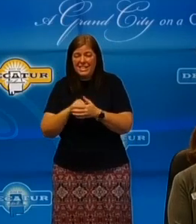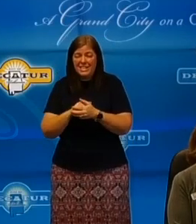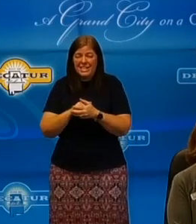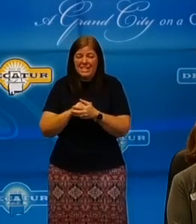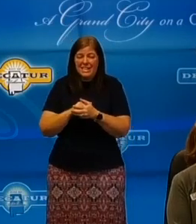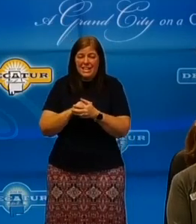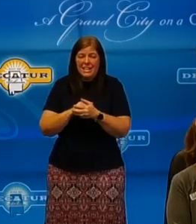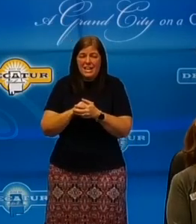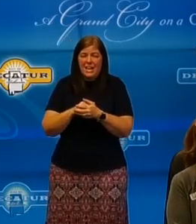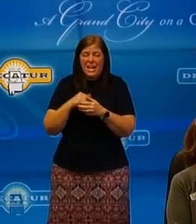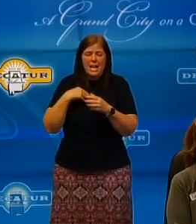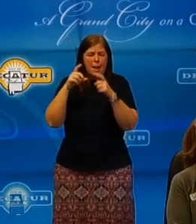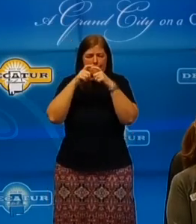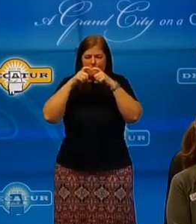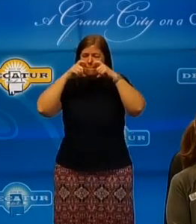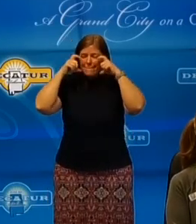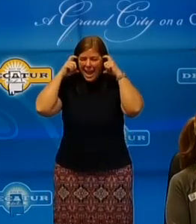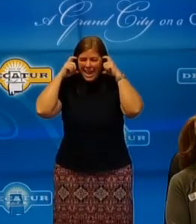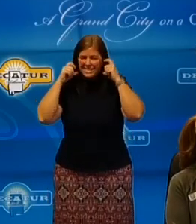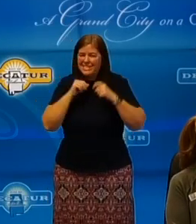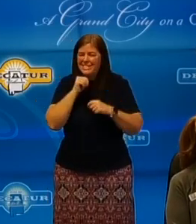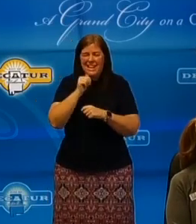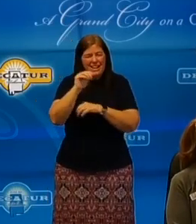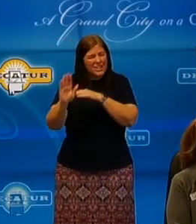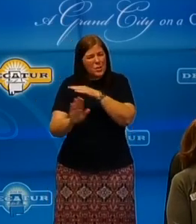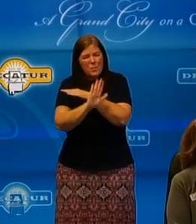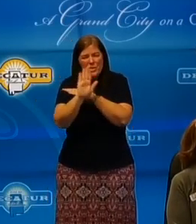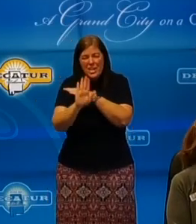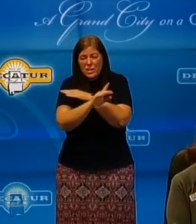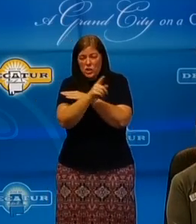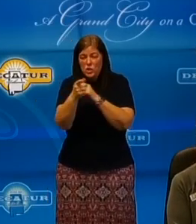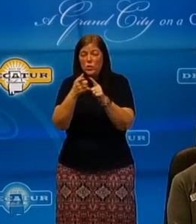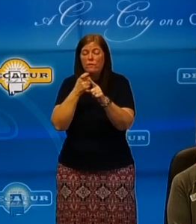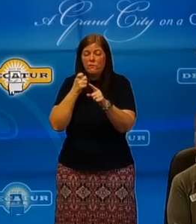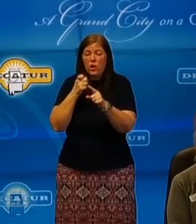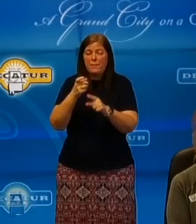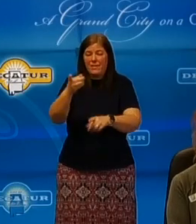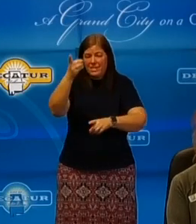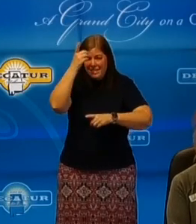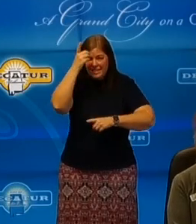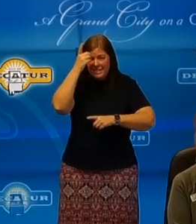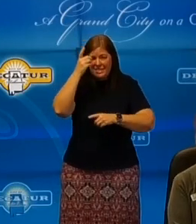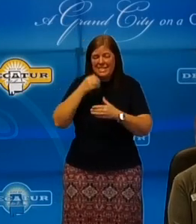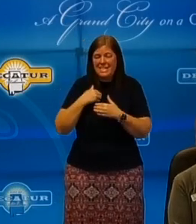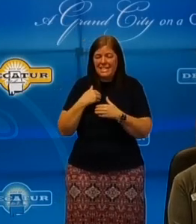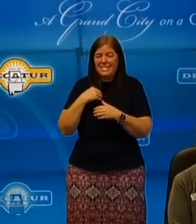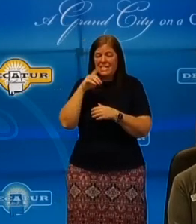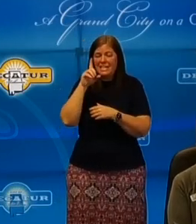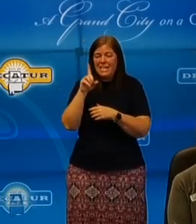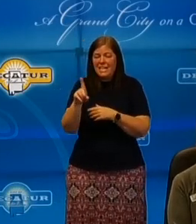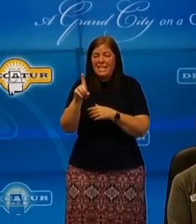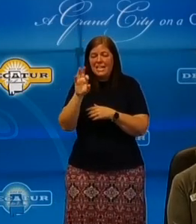is not going to protect you from the disease. That takes an N95 or a respirator.